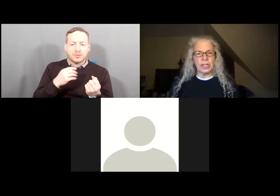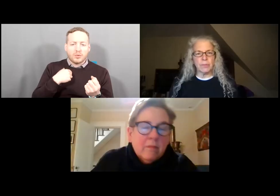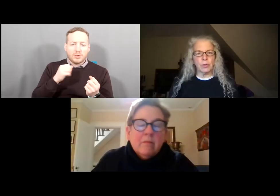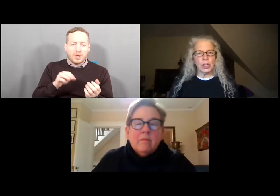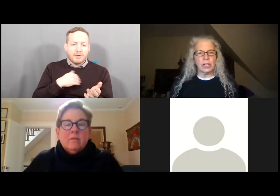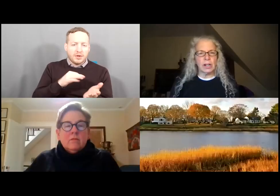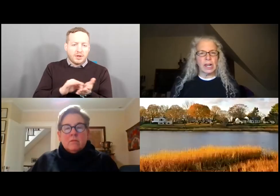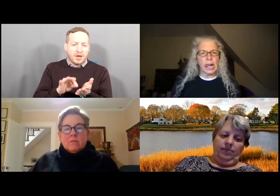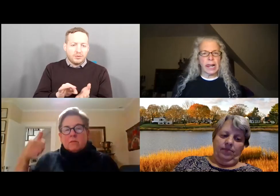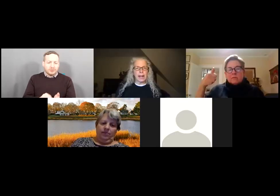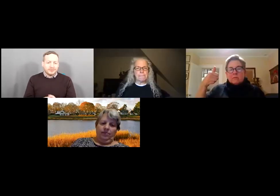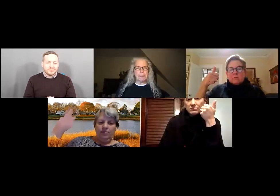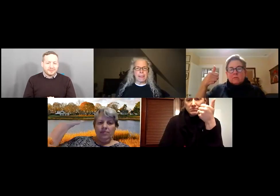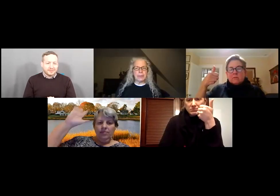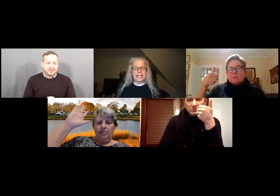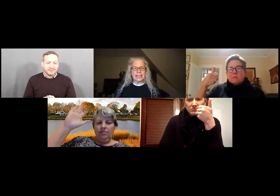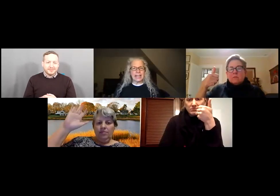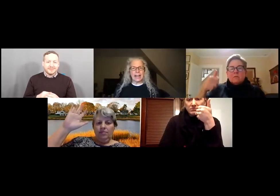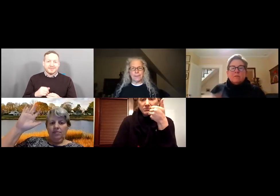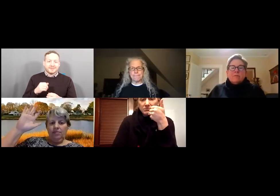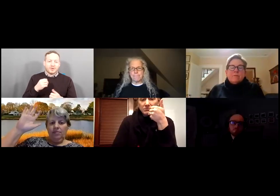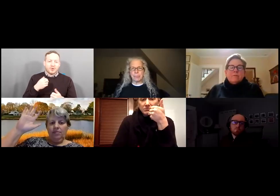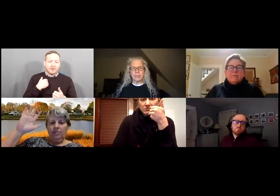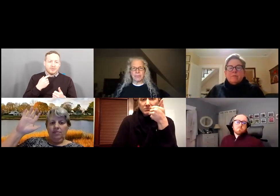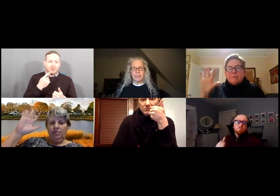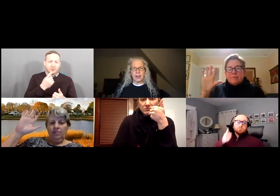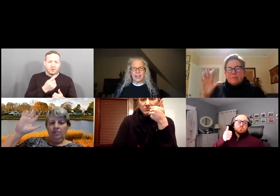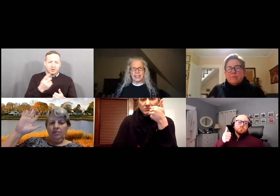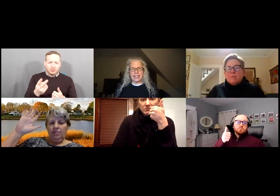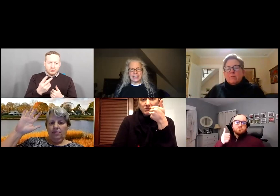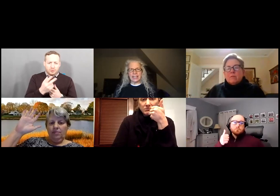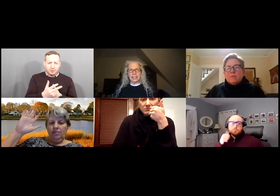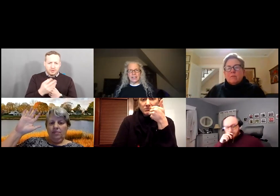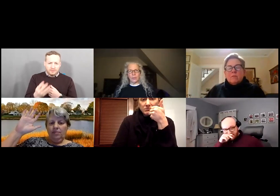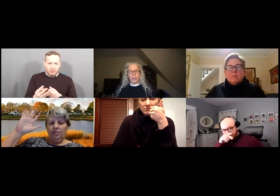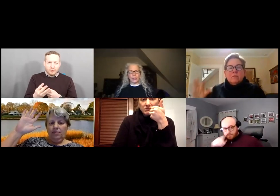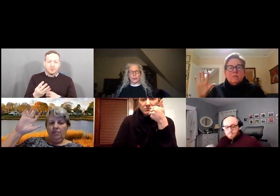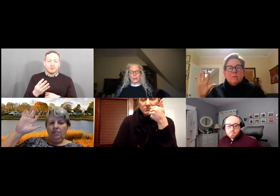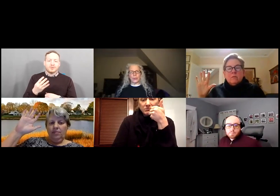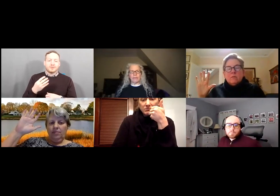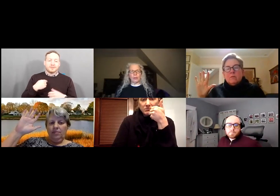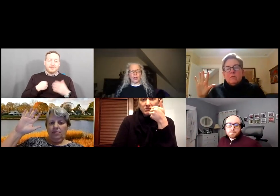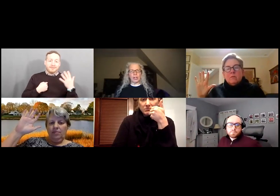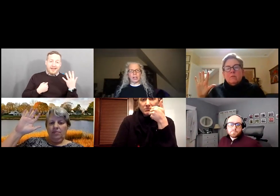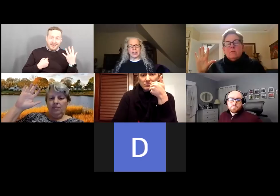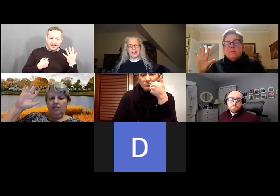support for this motion. And we can get the count. All right, I see 1, 2, 3, 4.